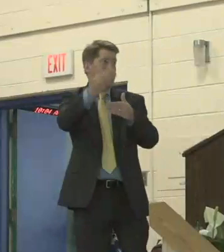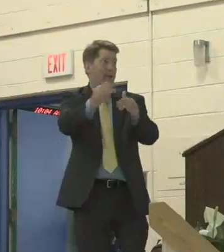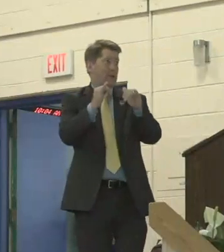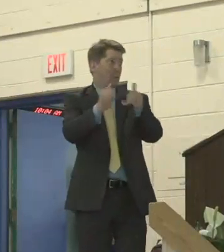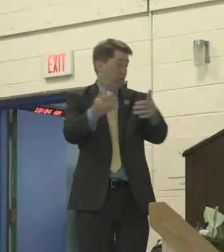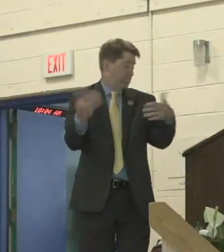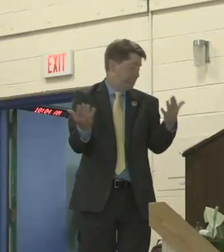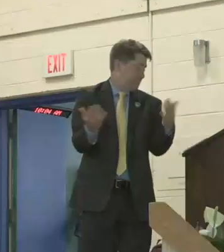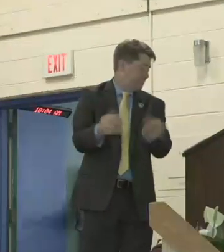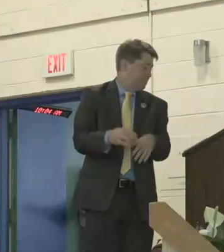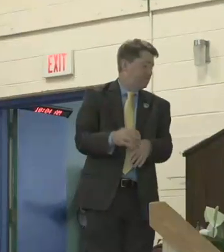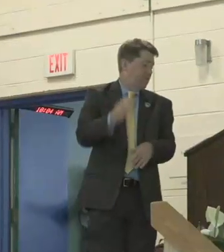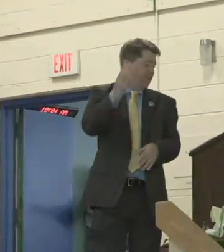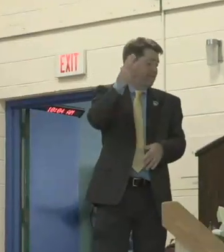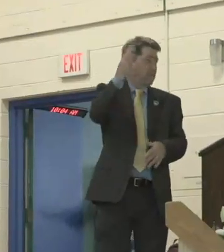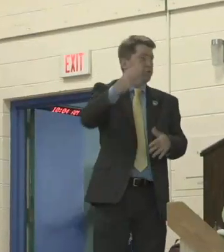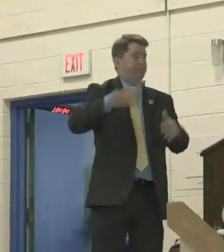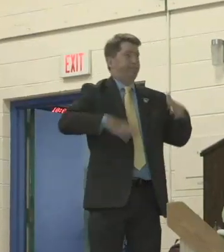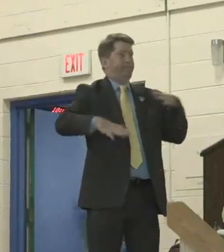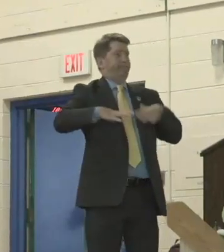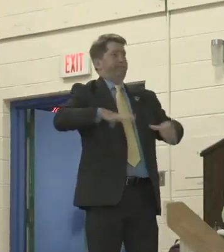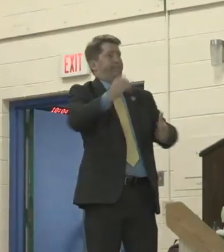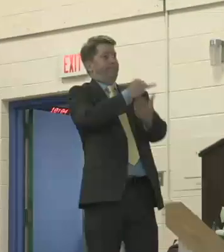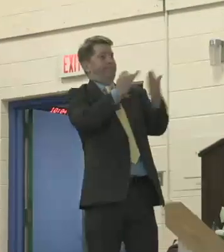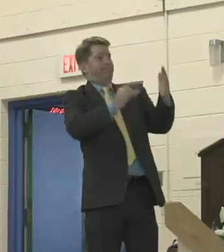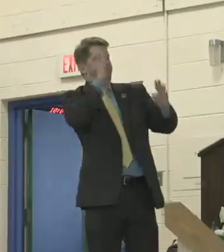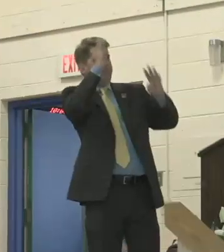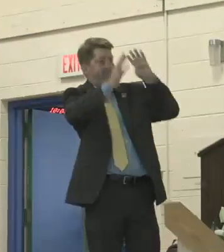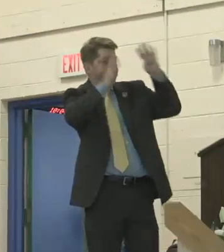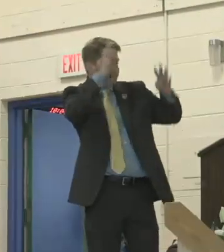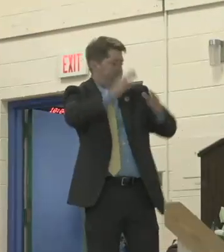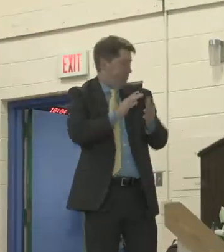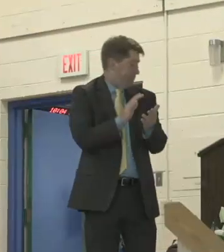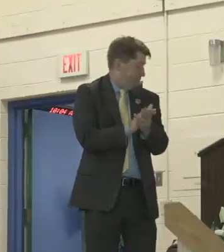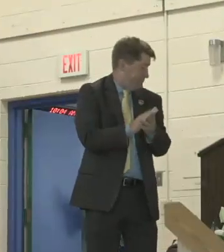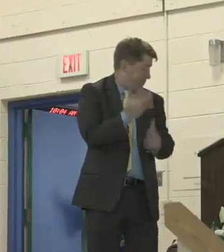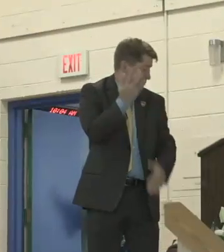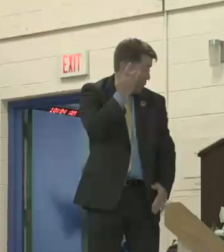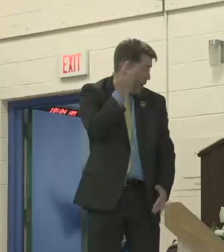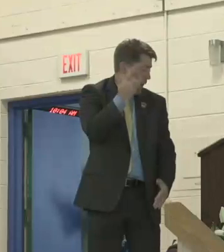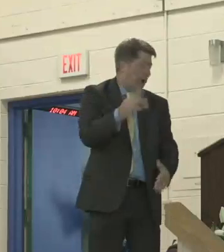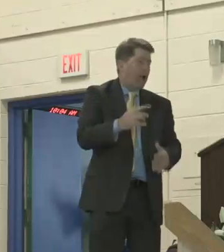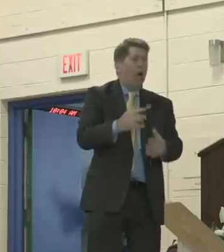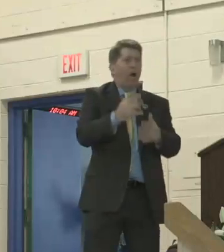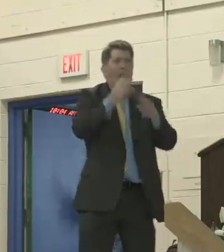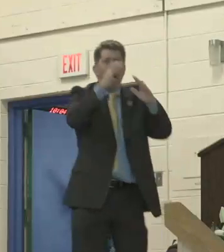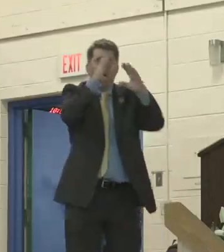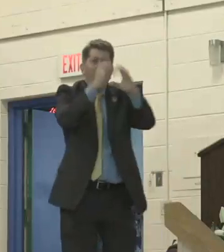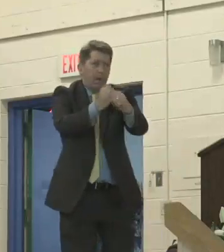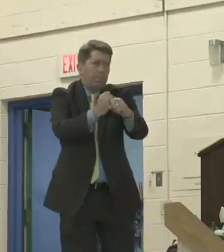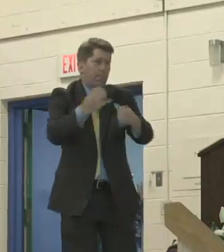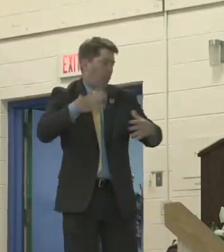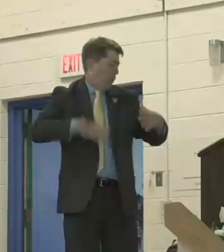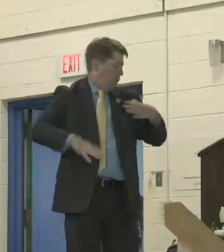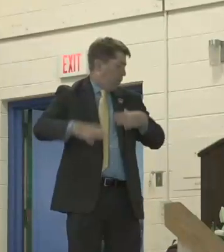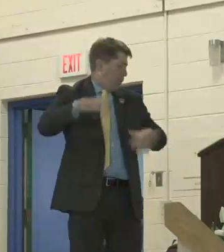Our next award is future fashion designer for showing great interest